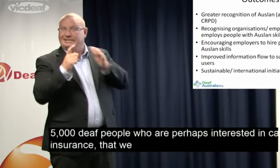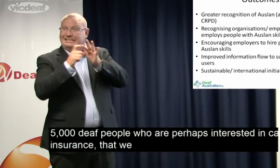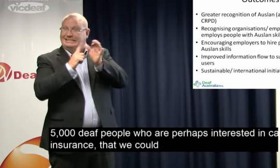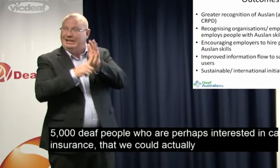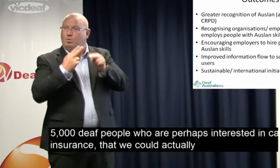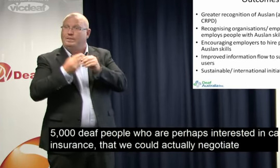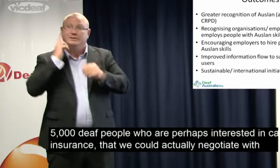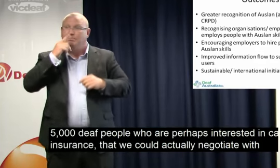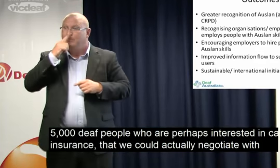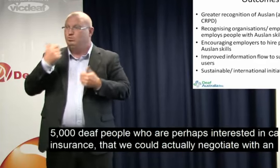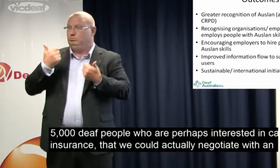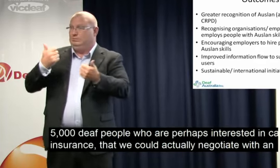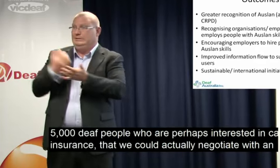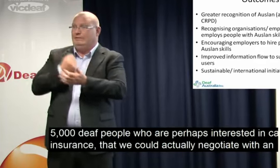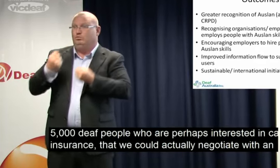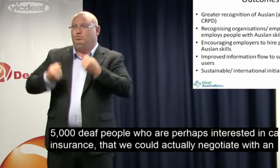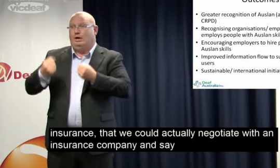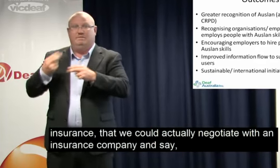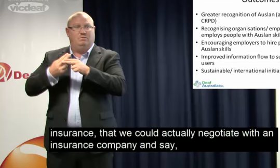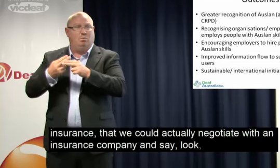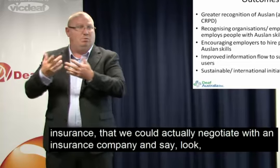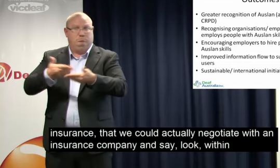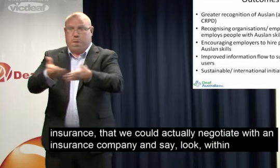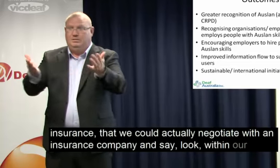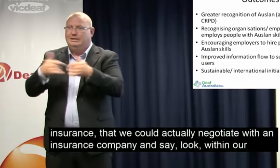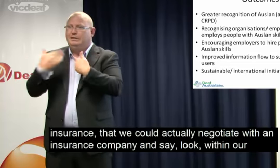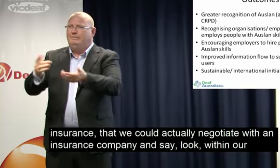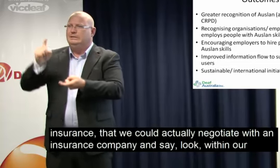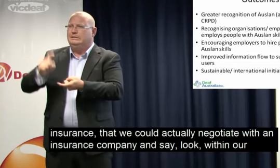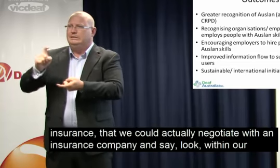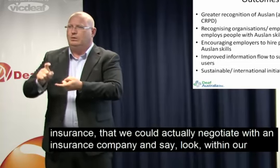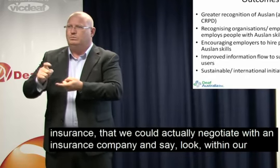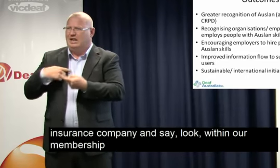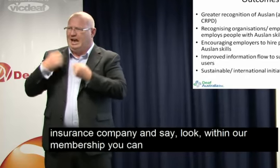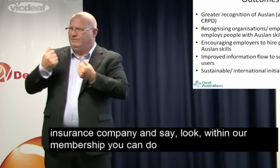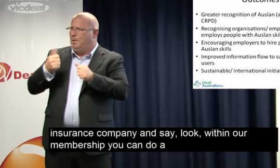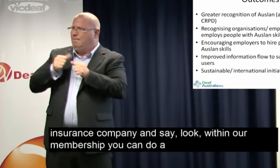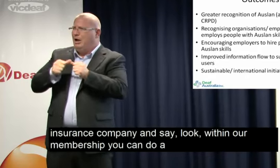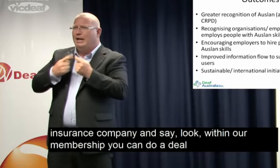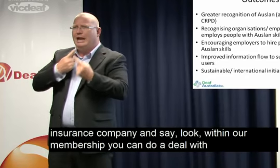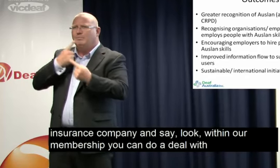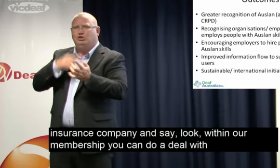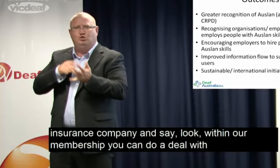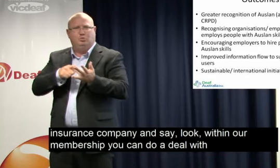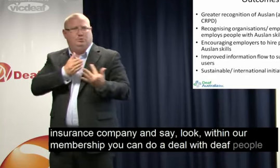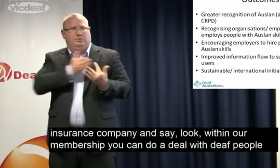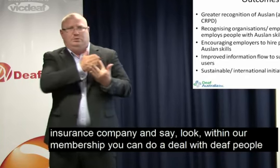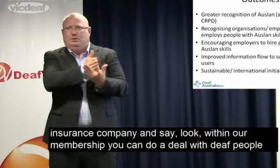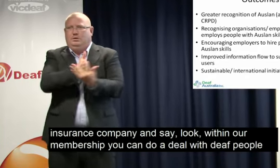look, within our membership you can do a deal with deaf people, they're generally safe drivers, can we have a discount? So